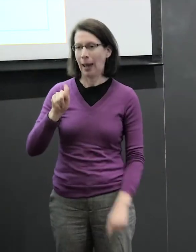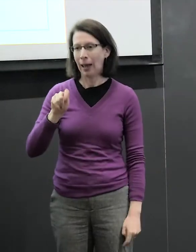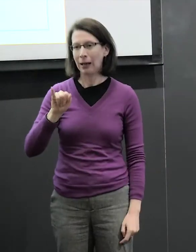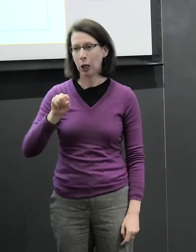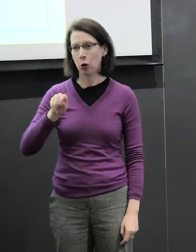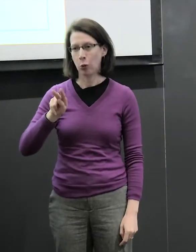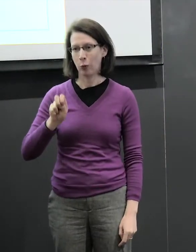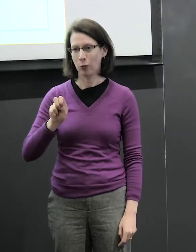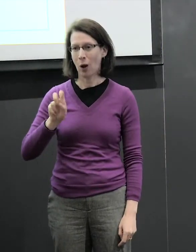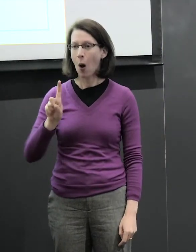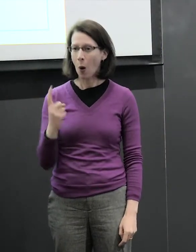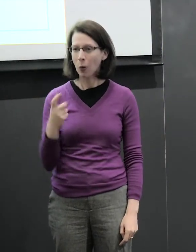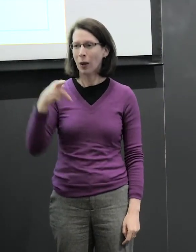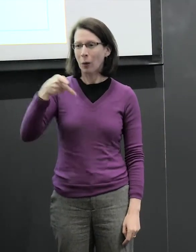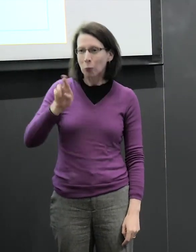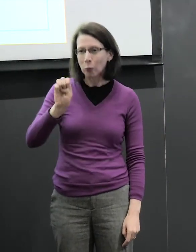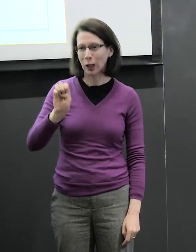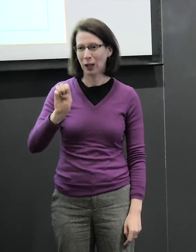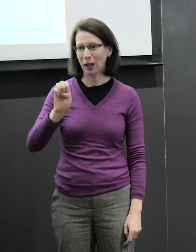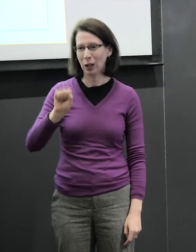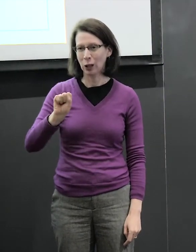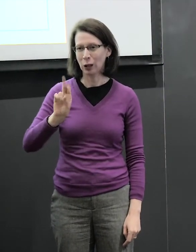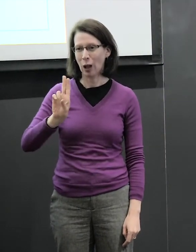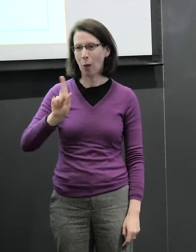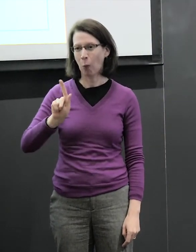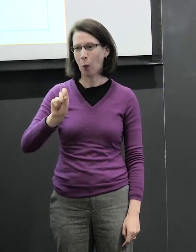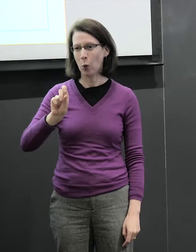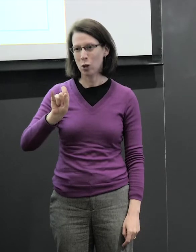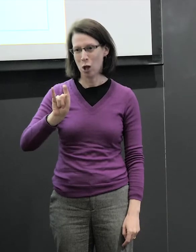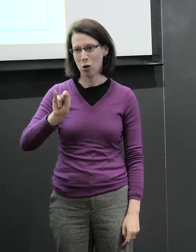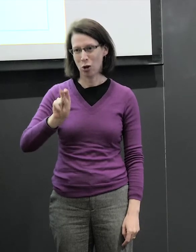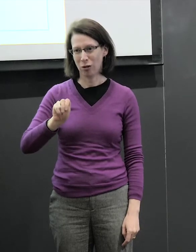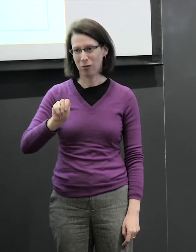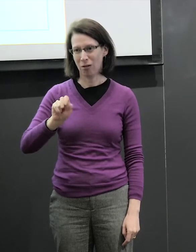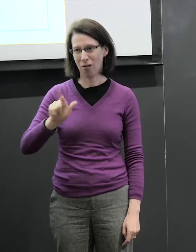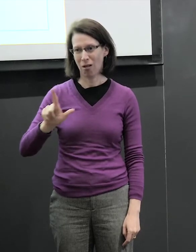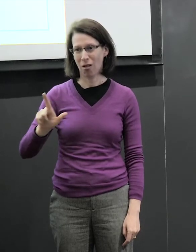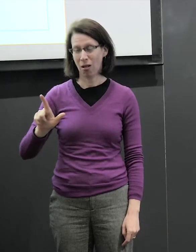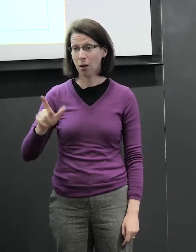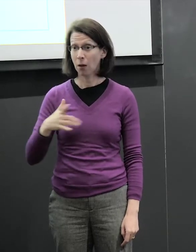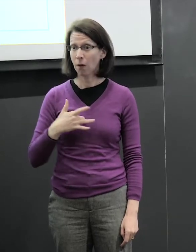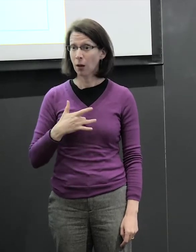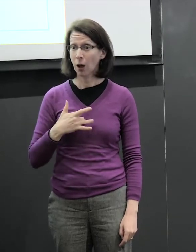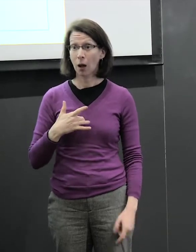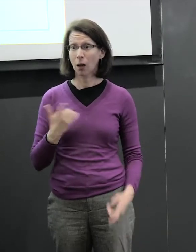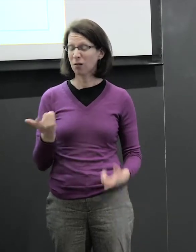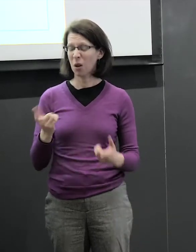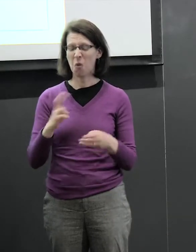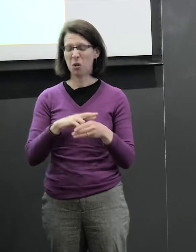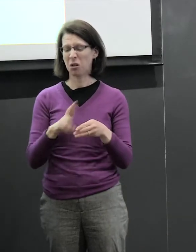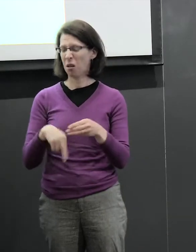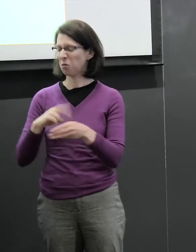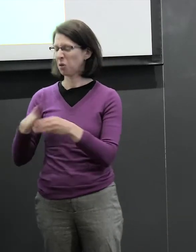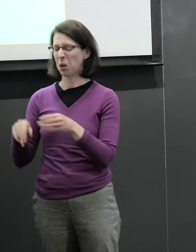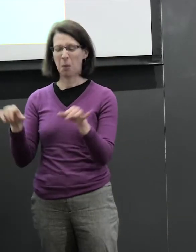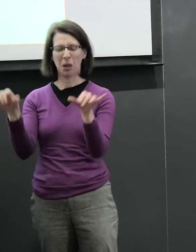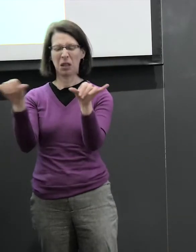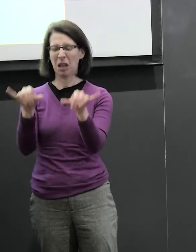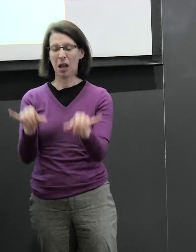presuppositional. So you think that you're comparing things that will give you the same result, but they don't. That will